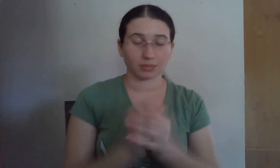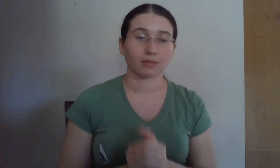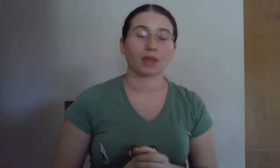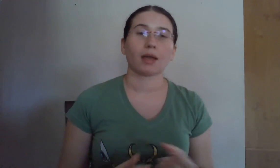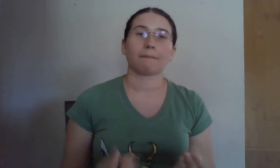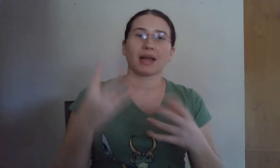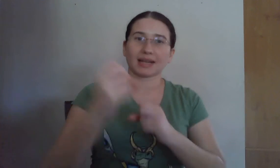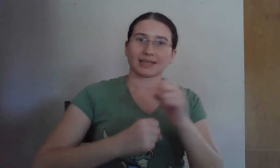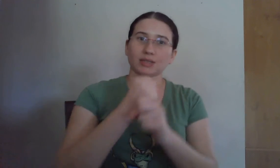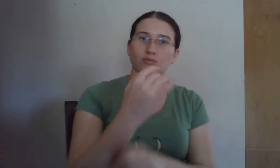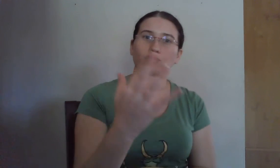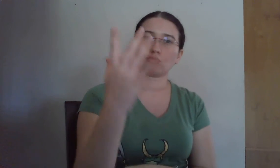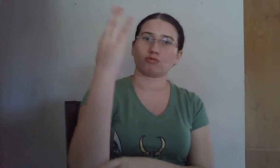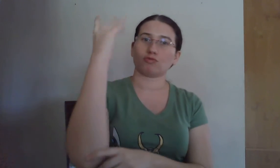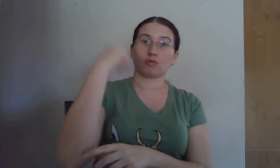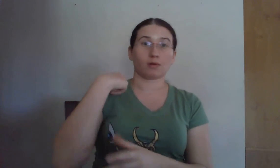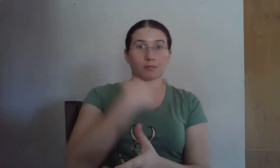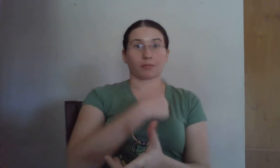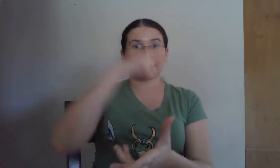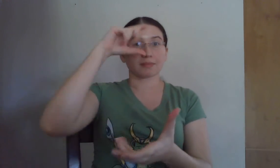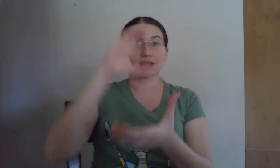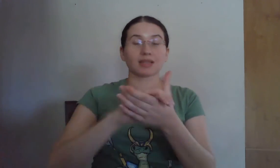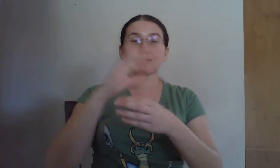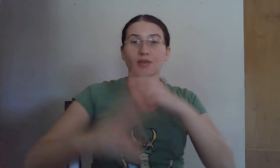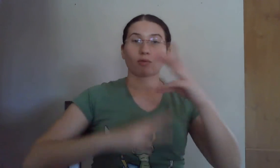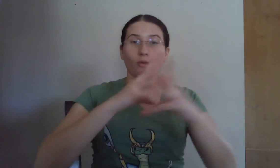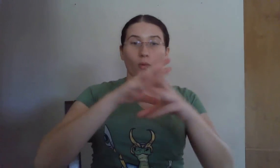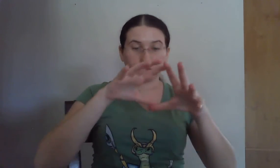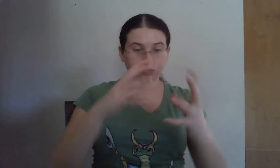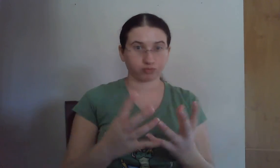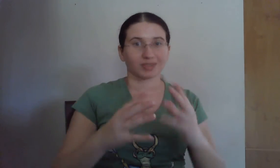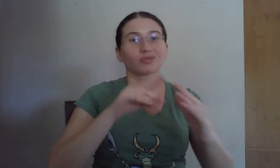flat. We were wrong then, and we are wrong again.